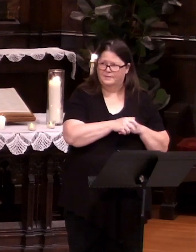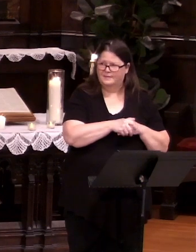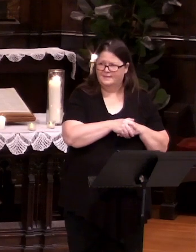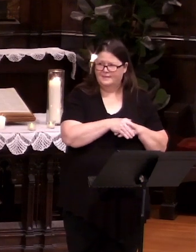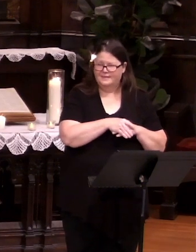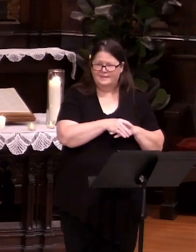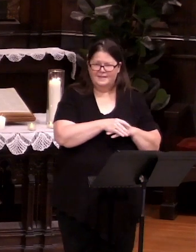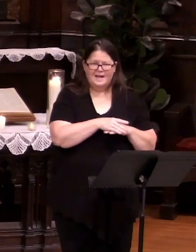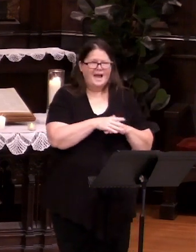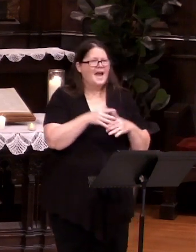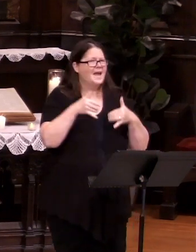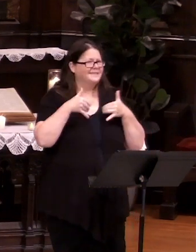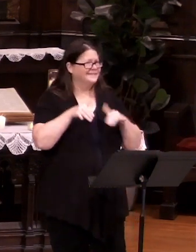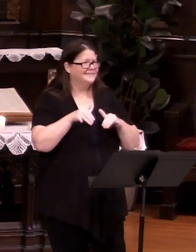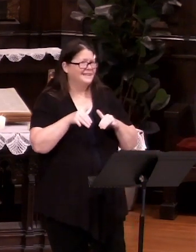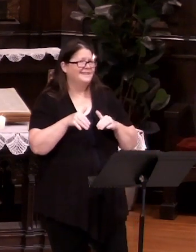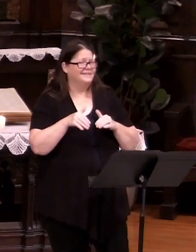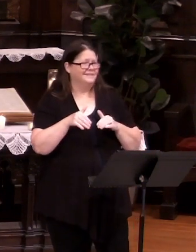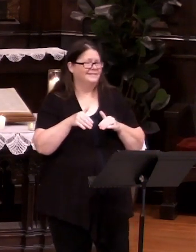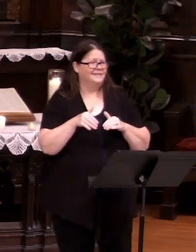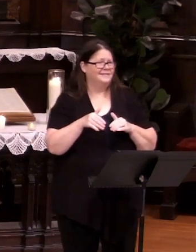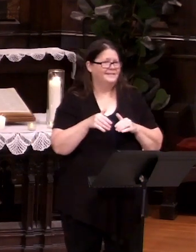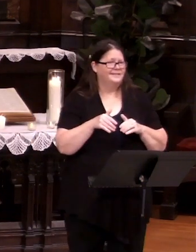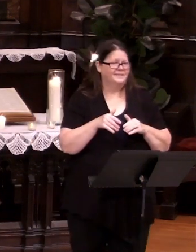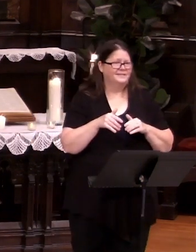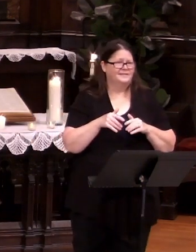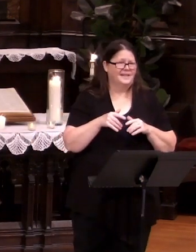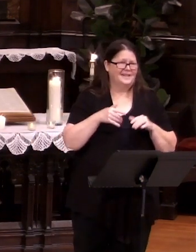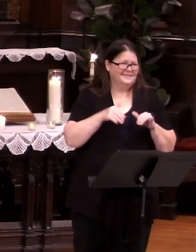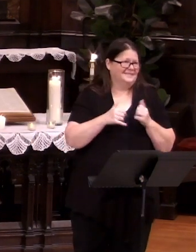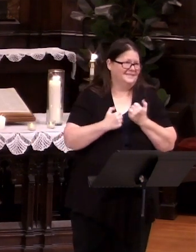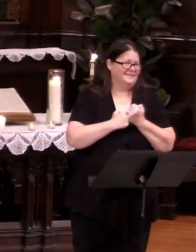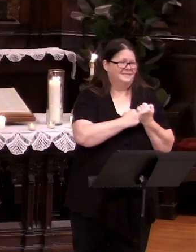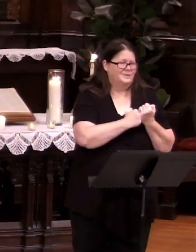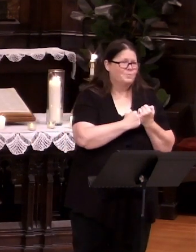the misogynistic nature of our world.